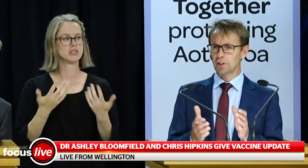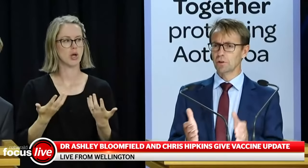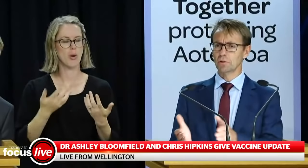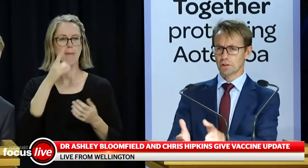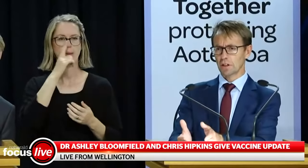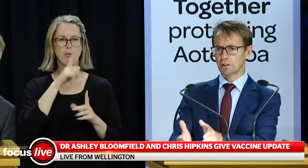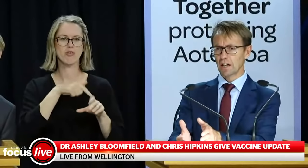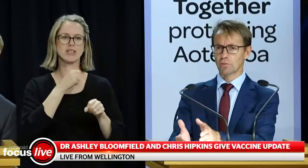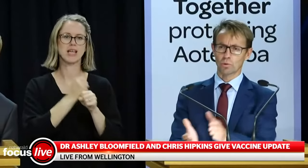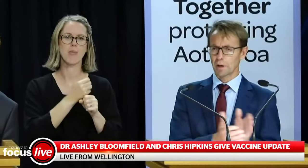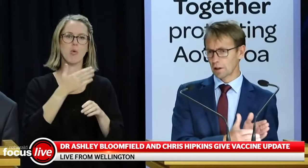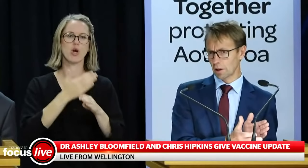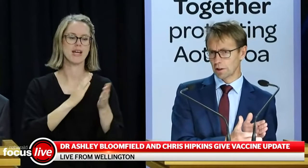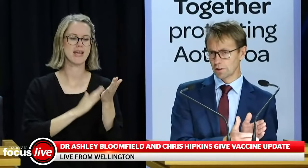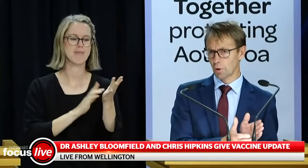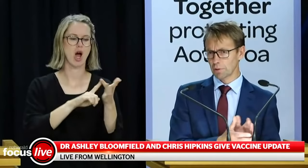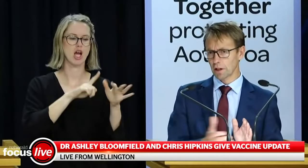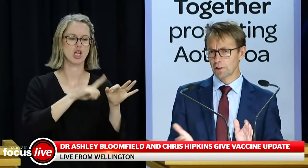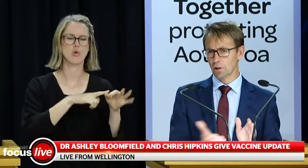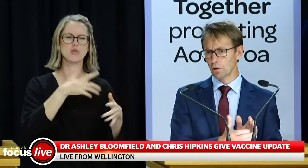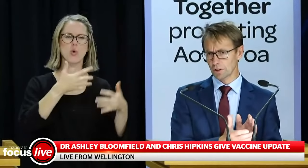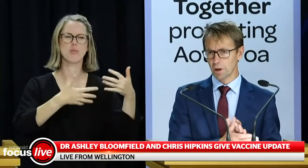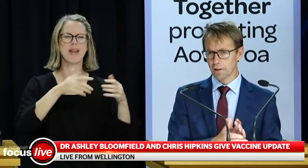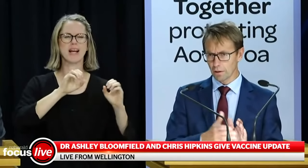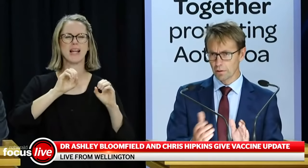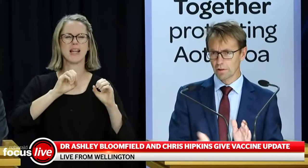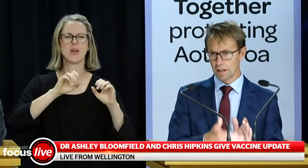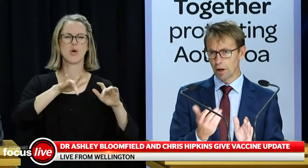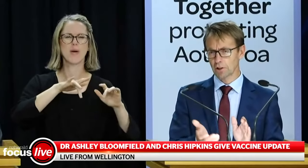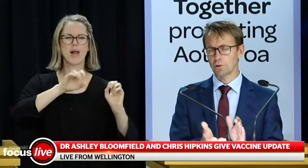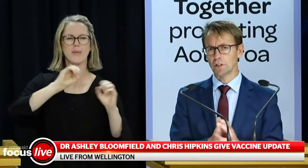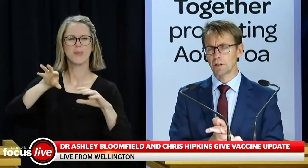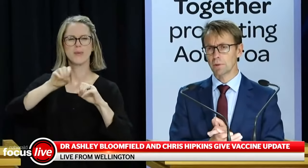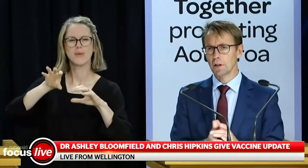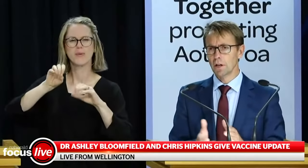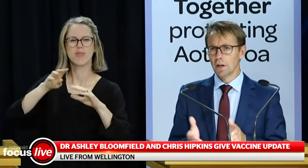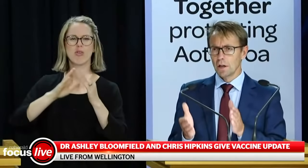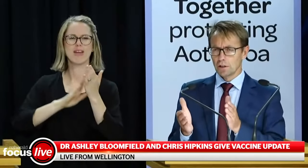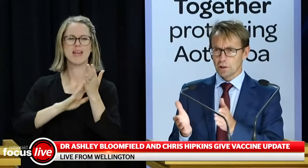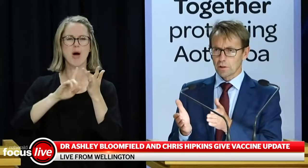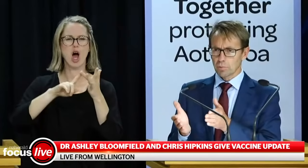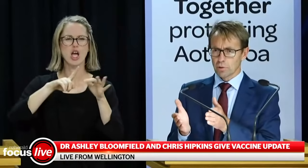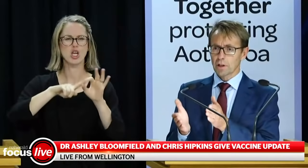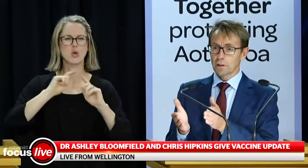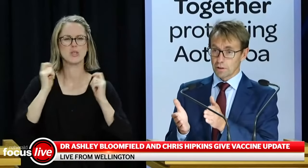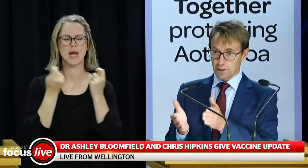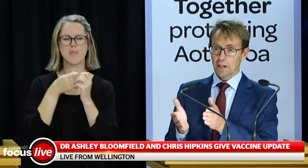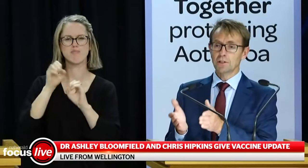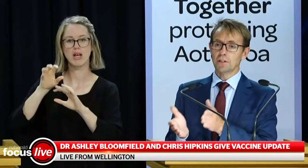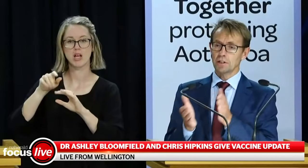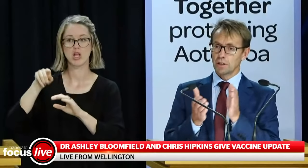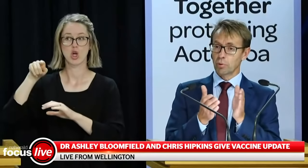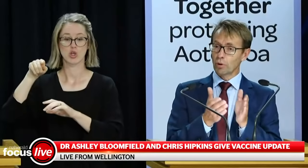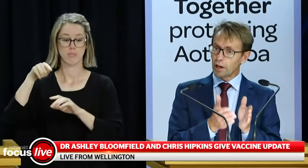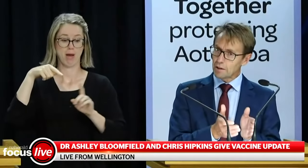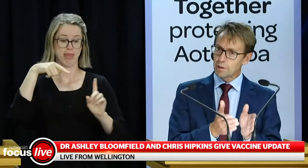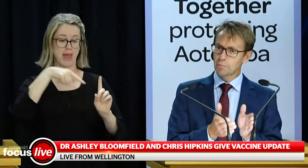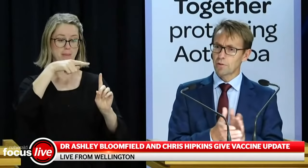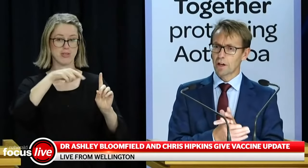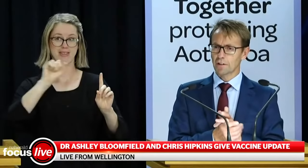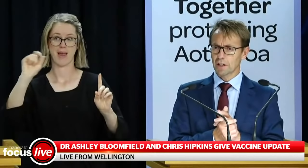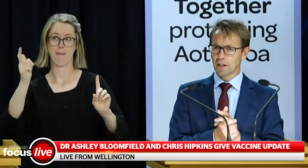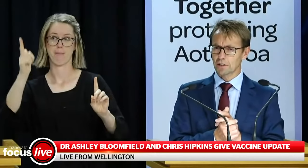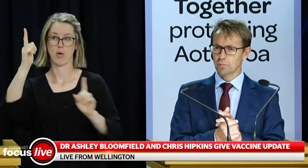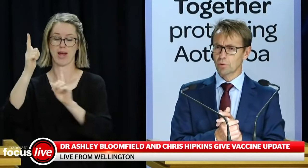in the MIQs, that data automatically is populated across by the MIQ team. So the employer, in this case, yes, employer had